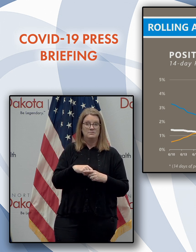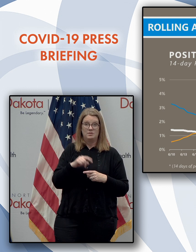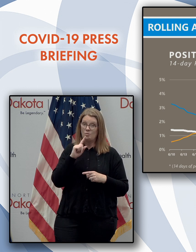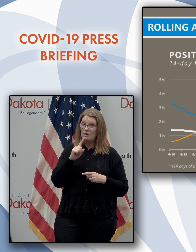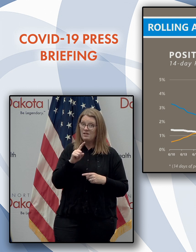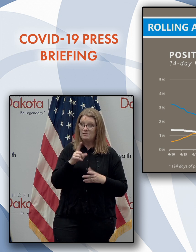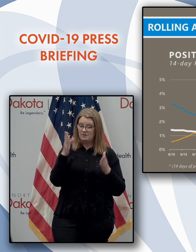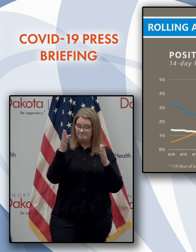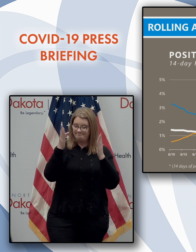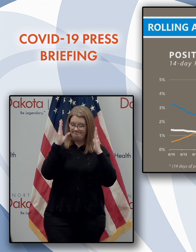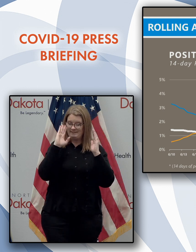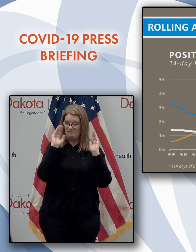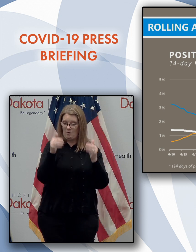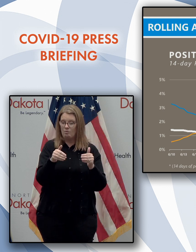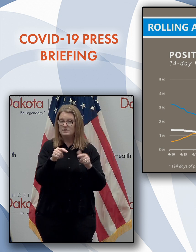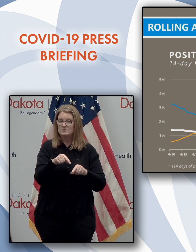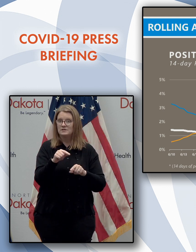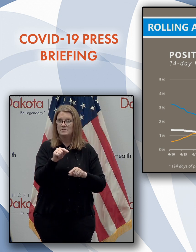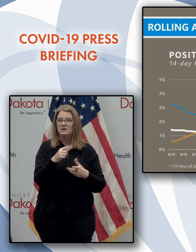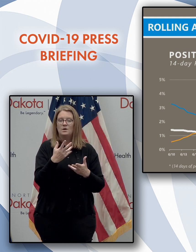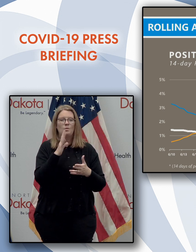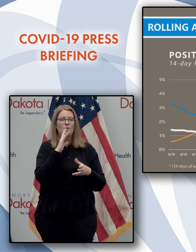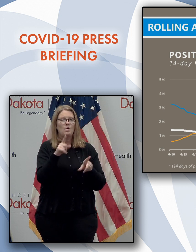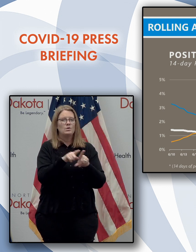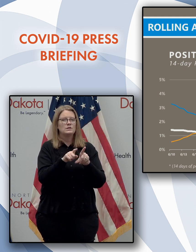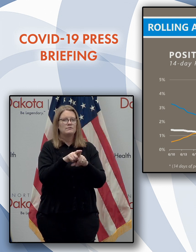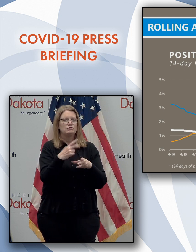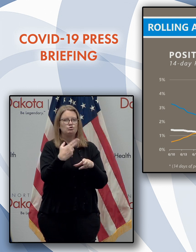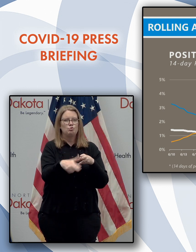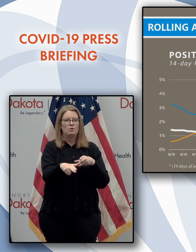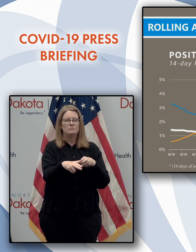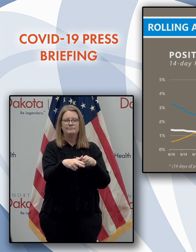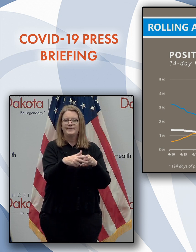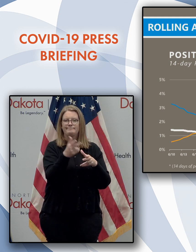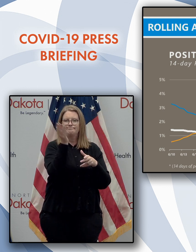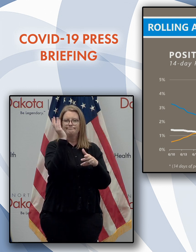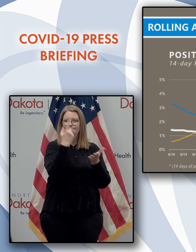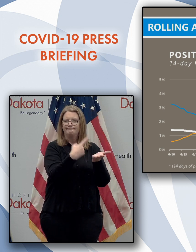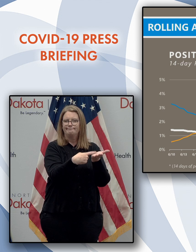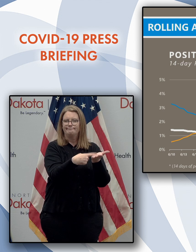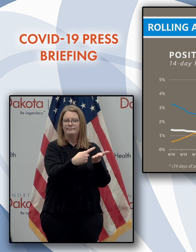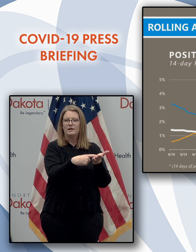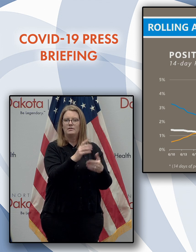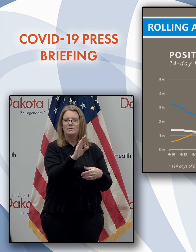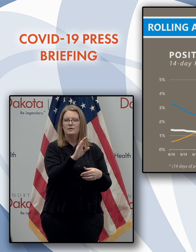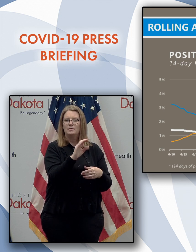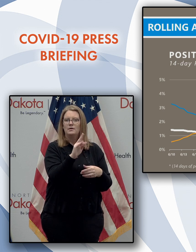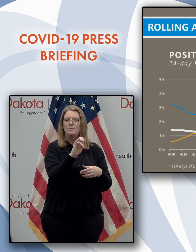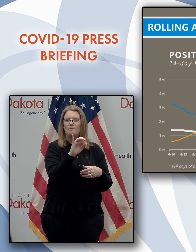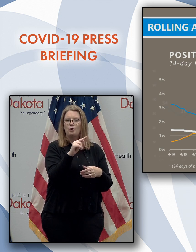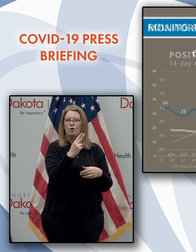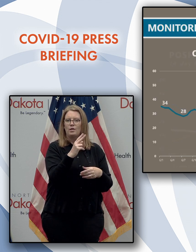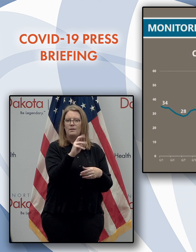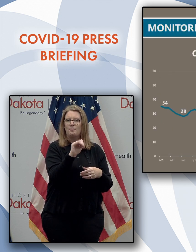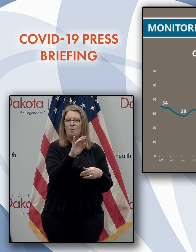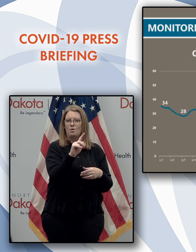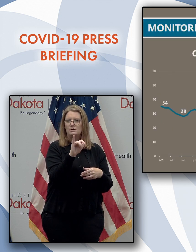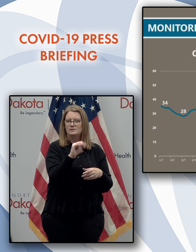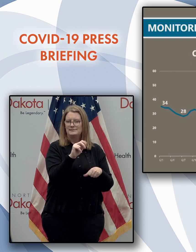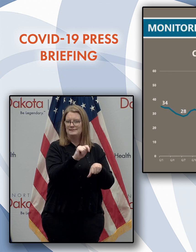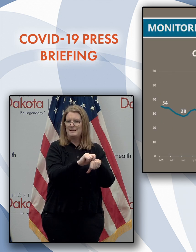to pay attention, and that's why we'll have a short update on the Burley-Morton task force. In terms of